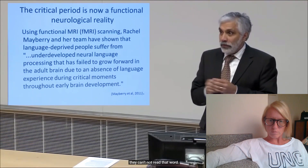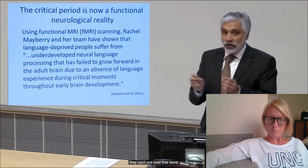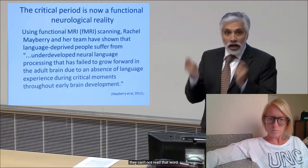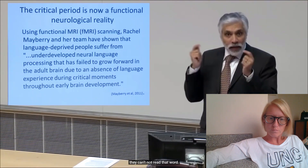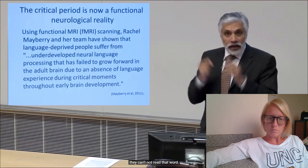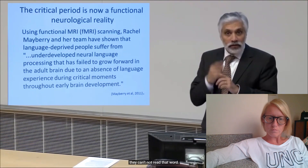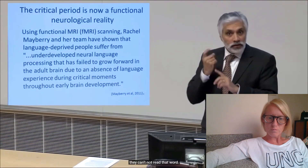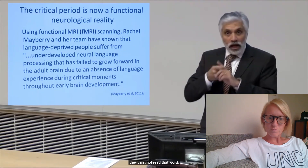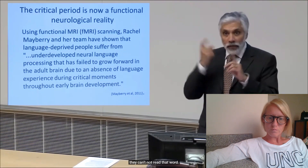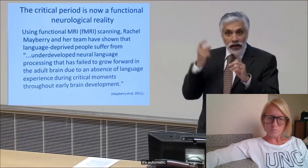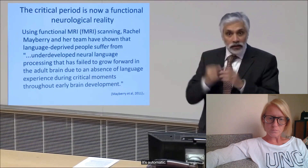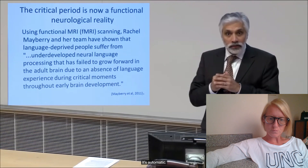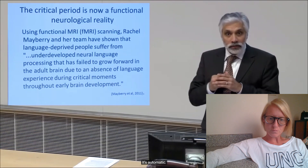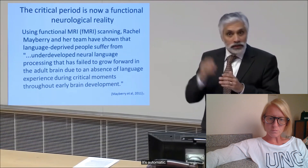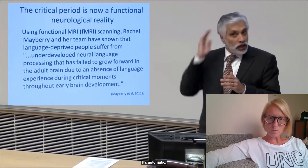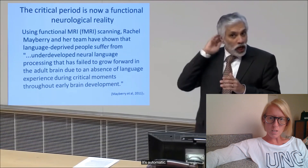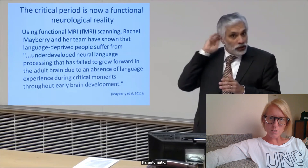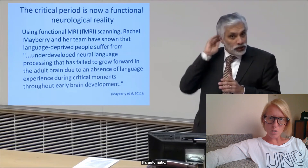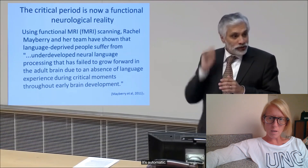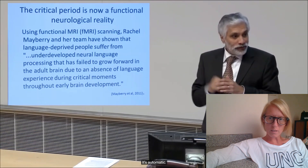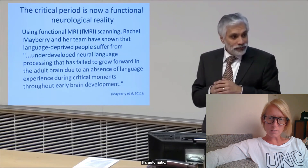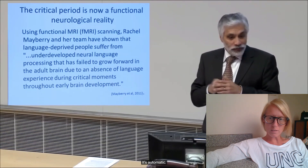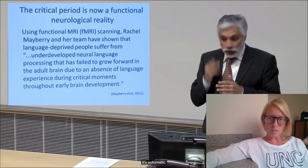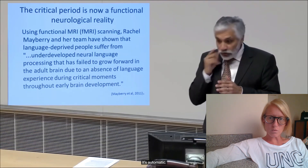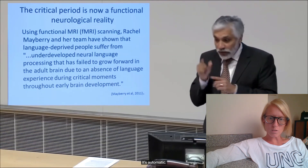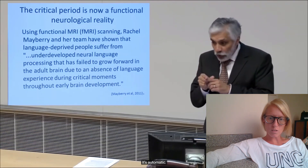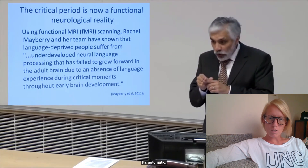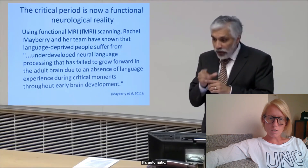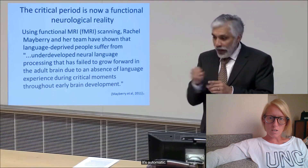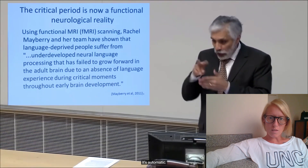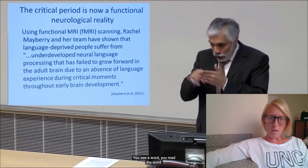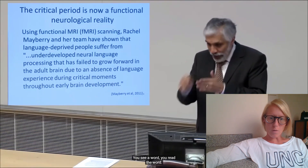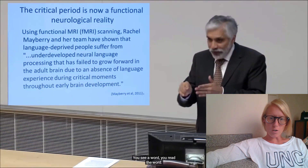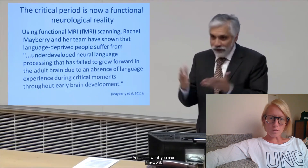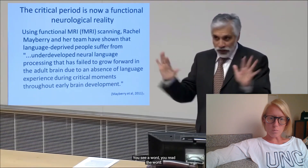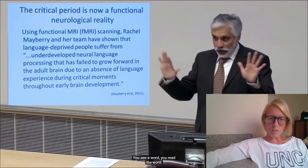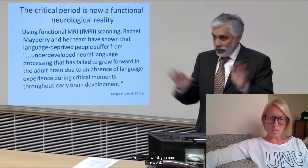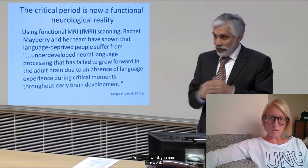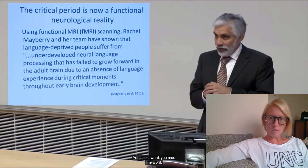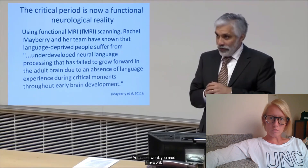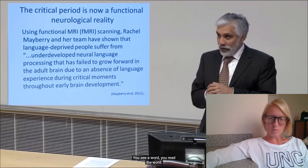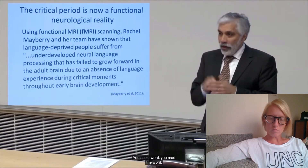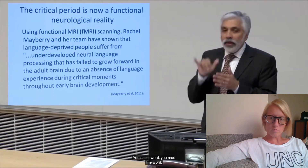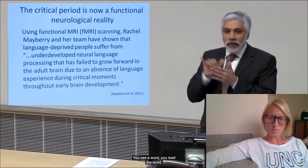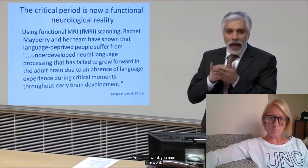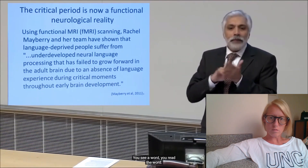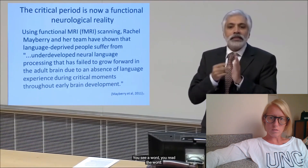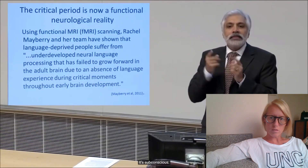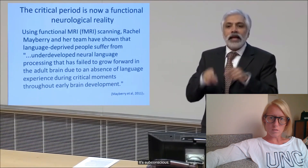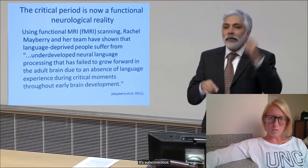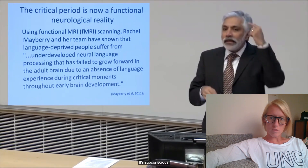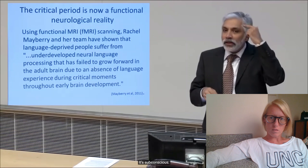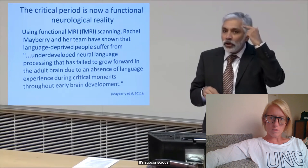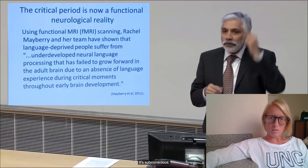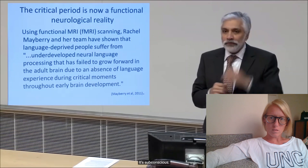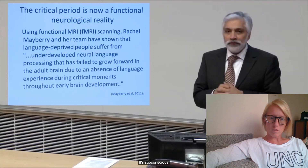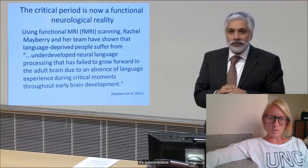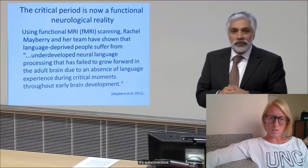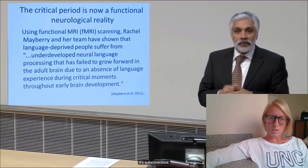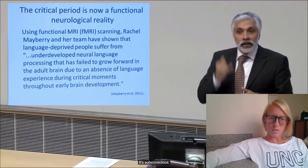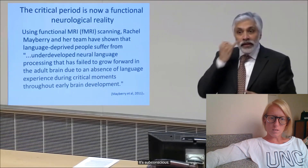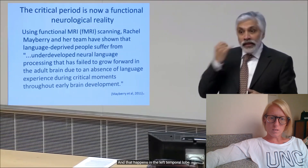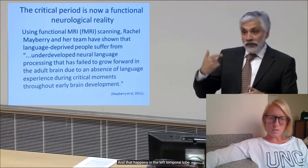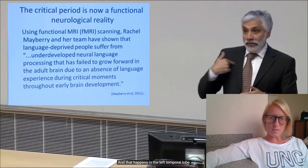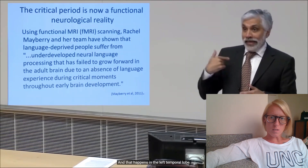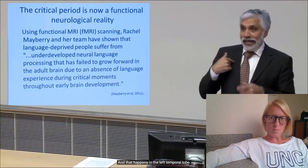word. It's automatic. It's automatic that they use. You see a word, you read the word. It's